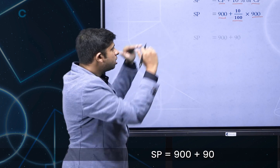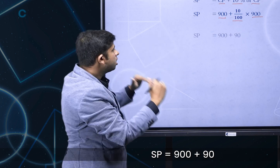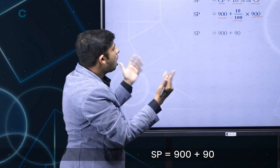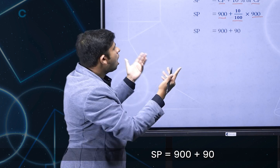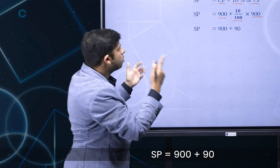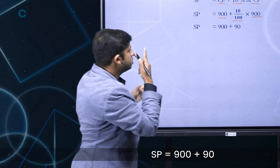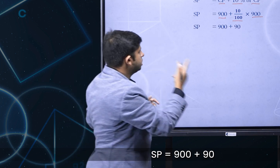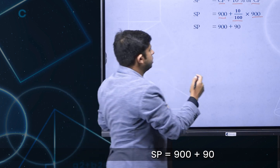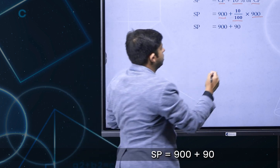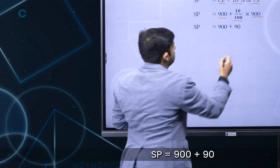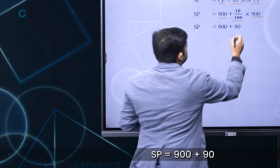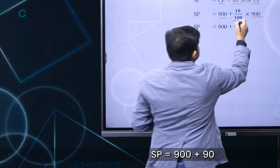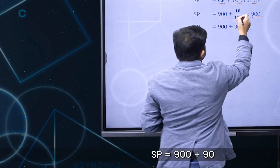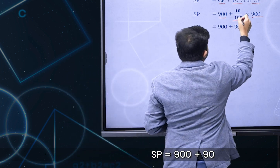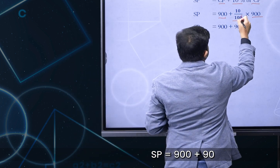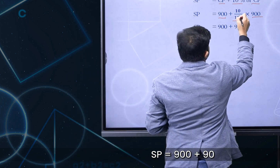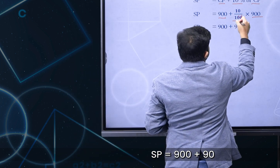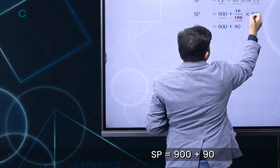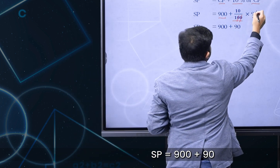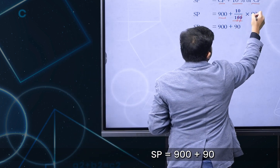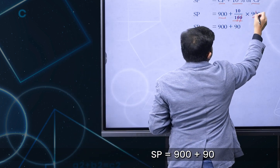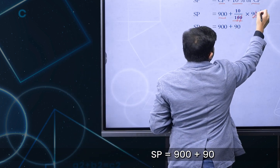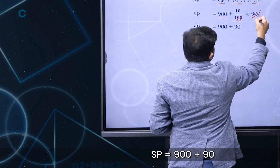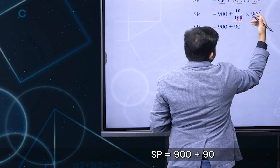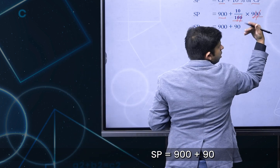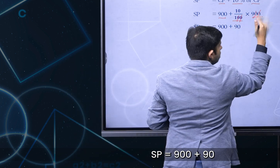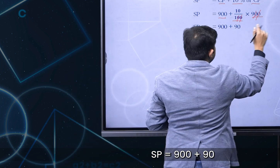Selling price equals to 900 plus 90.